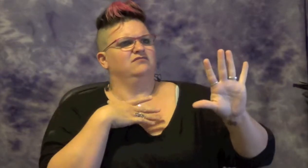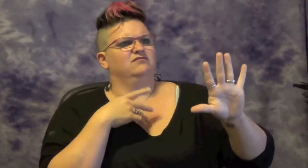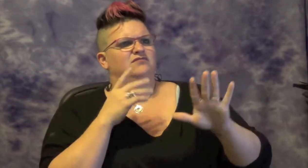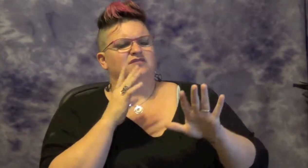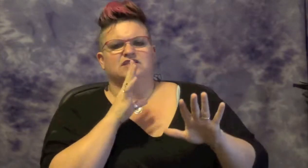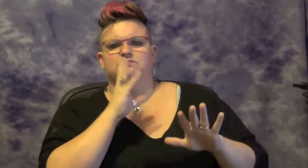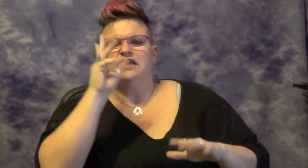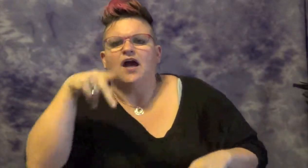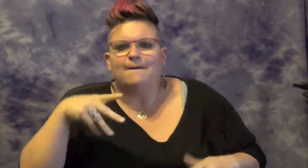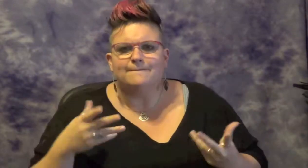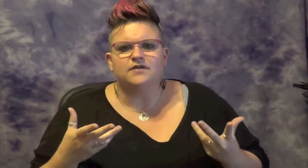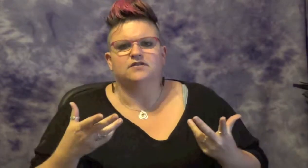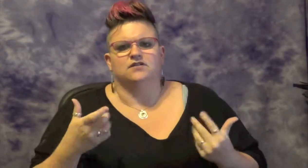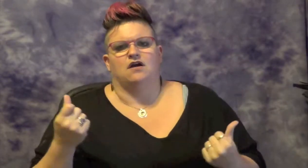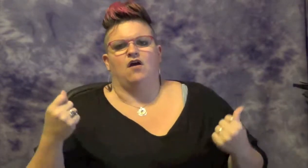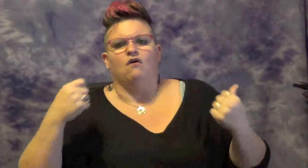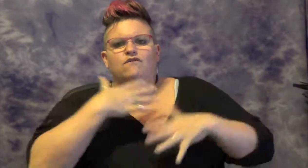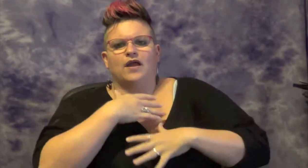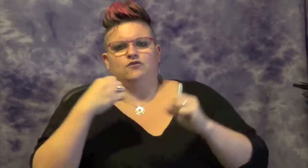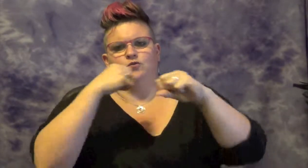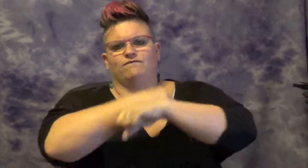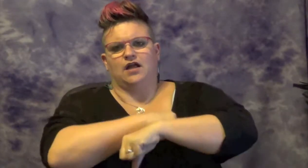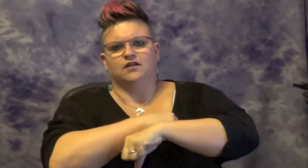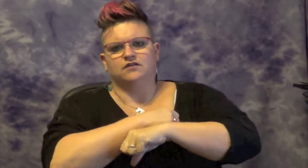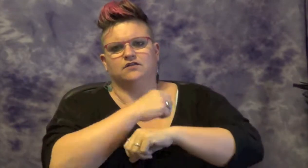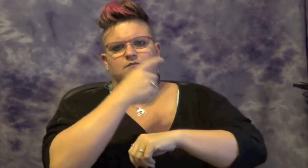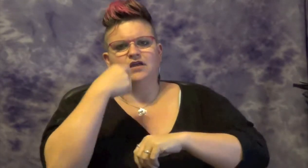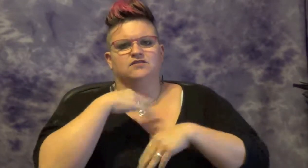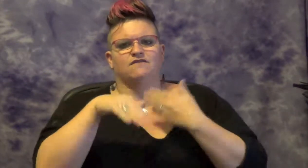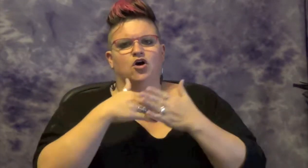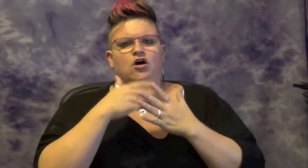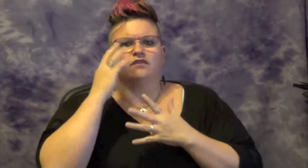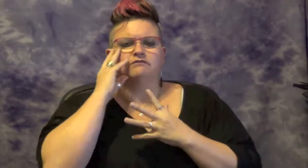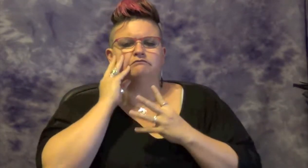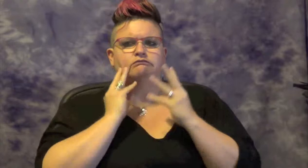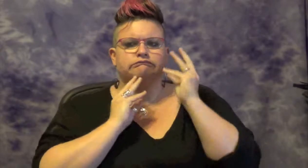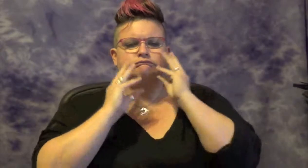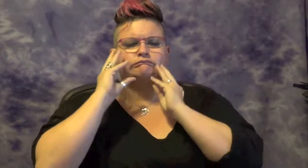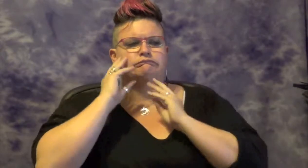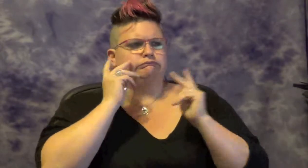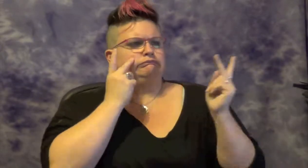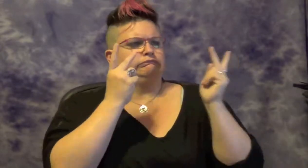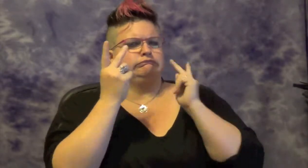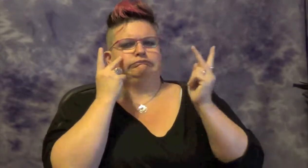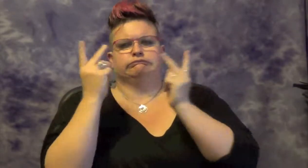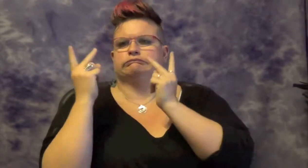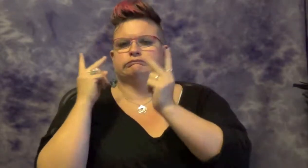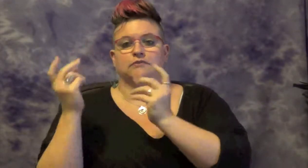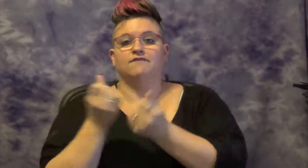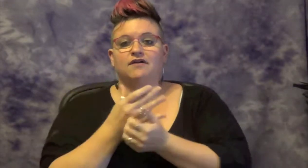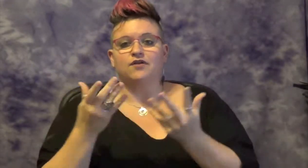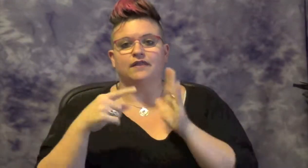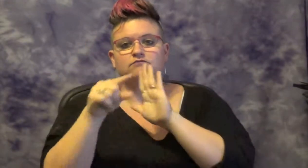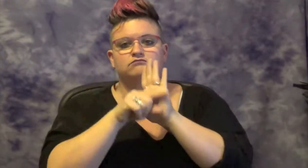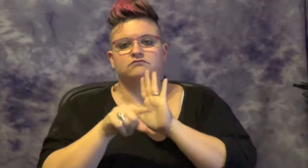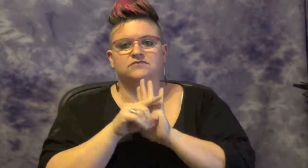afraid to try to succeed by themselves. They're afraid to talk up and talk back because they've seen all of these